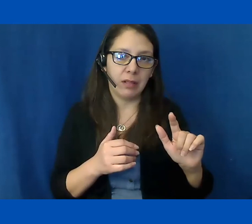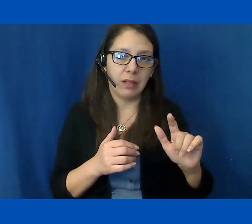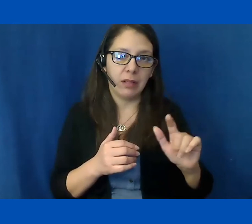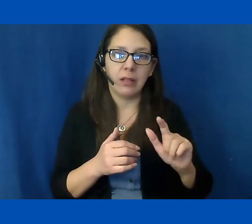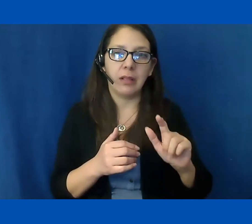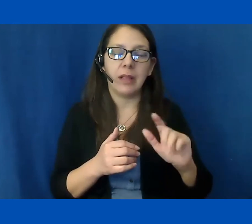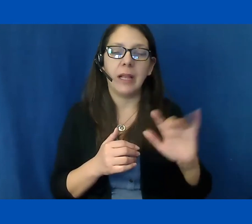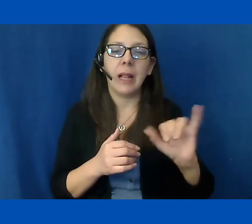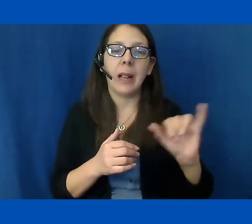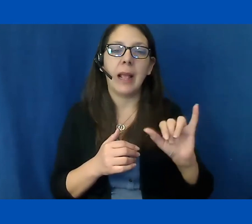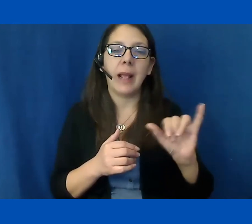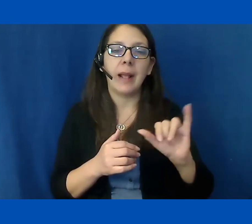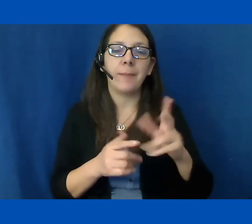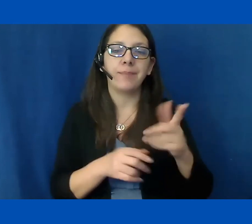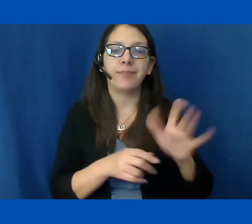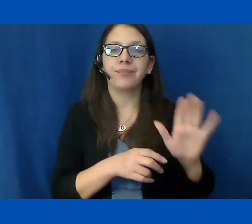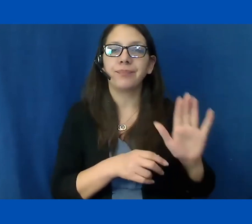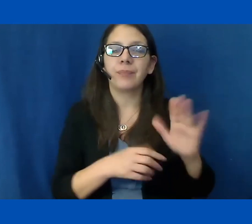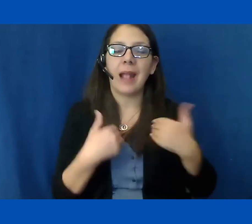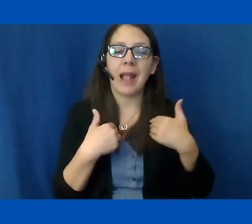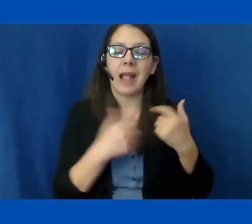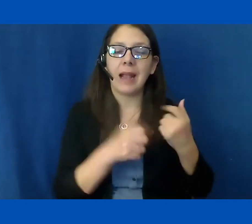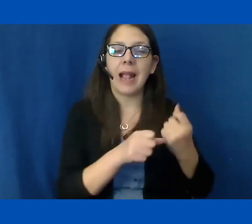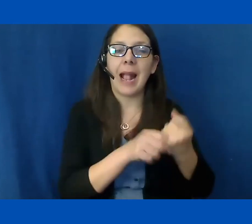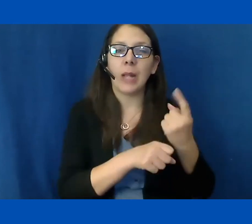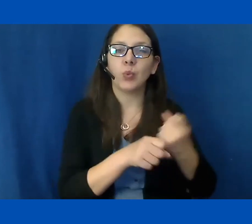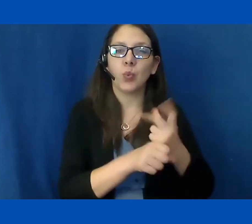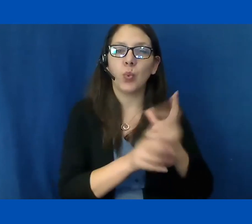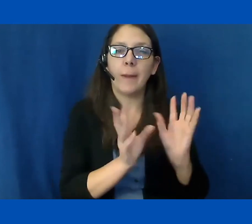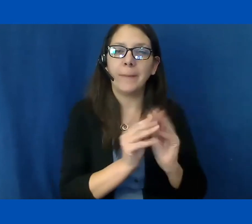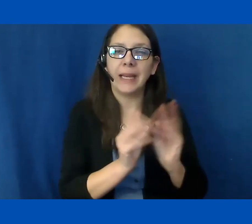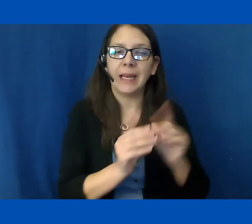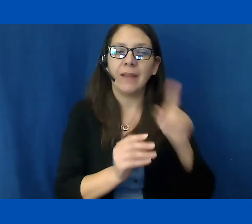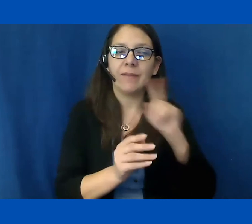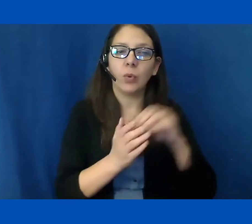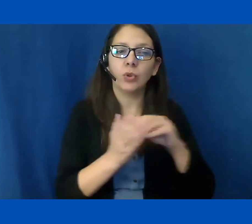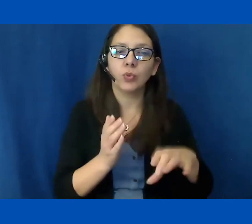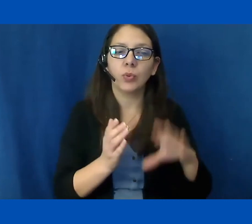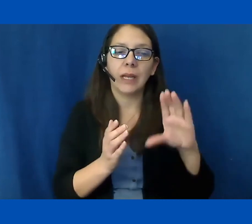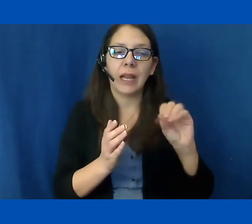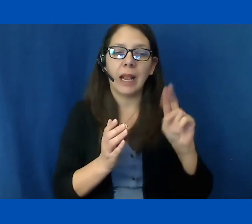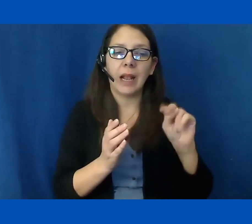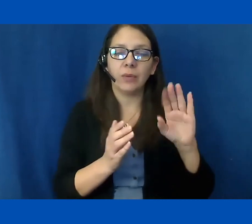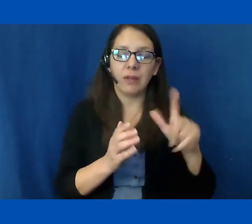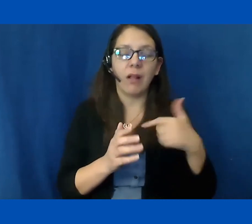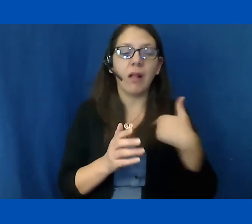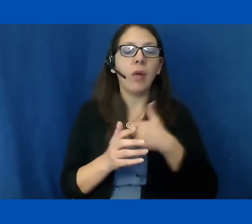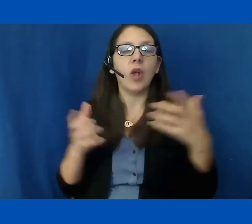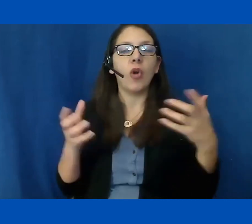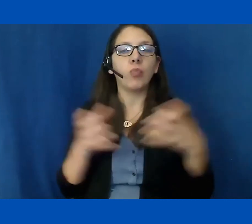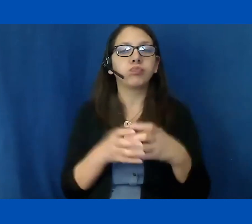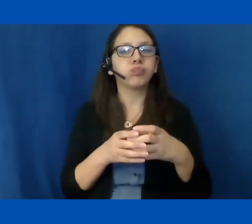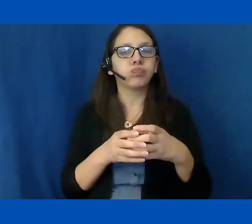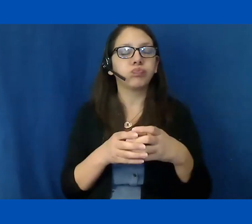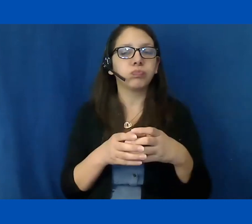Like a annual meeting for student councils. I was a senior, and we got together at